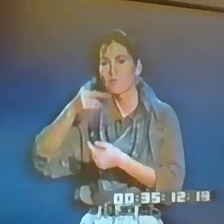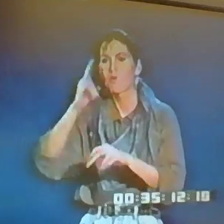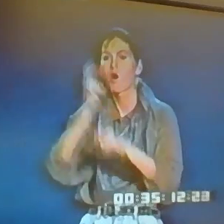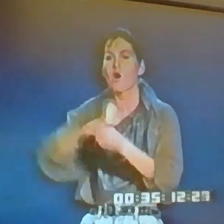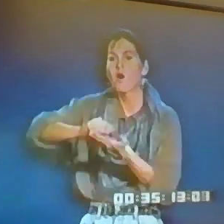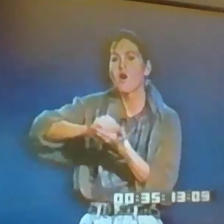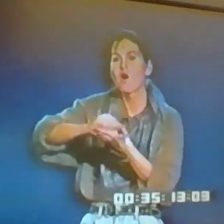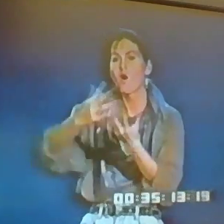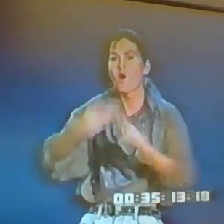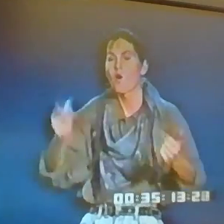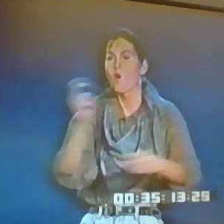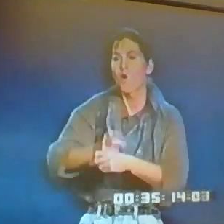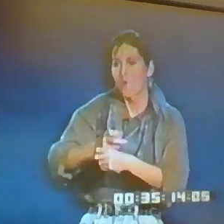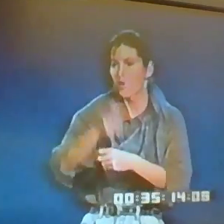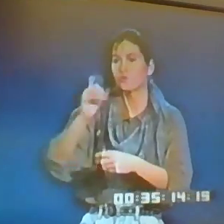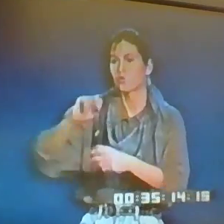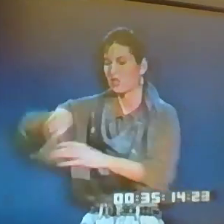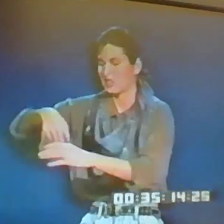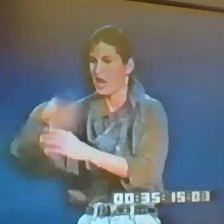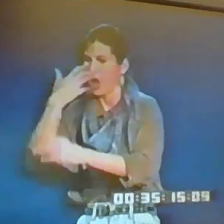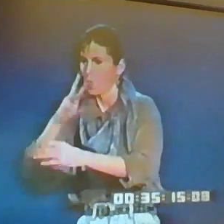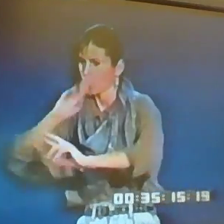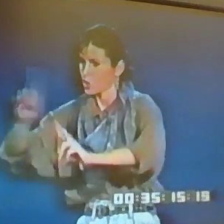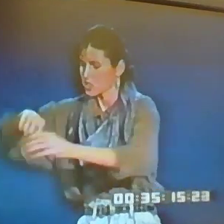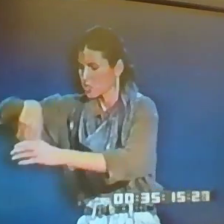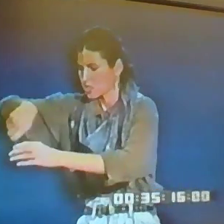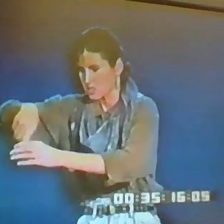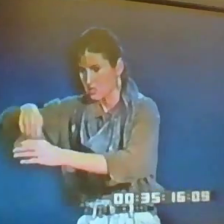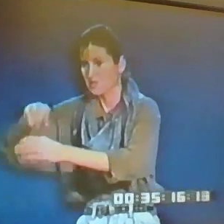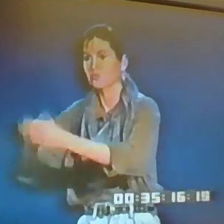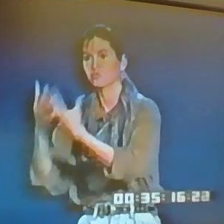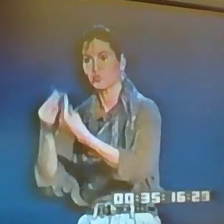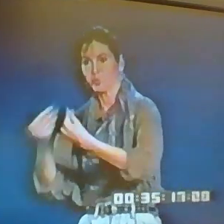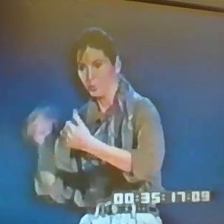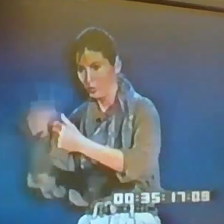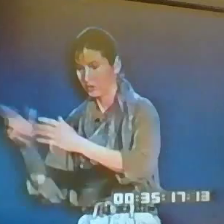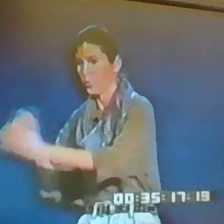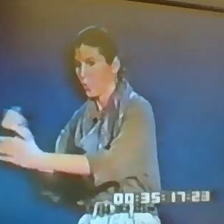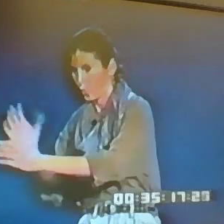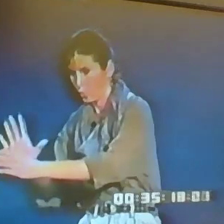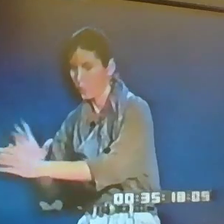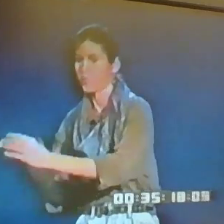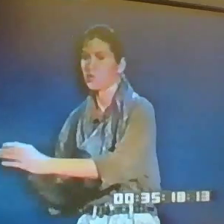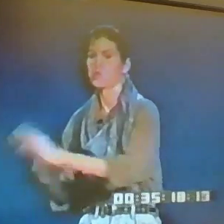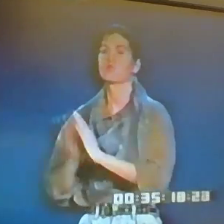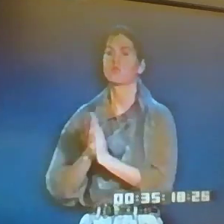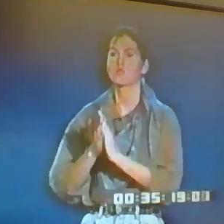the sauce thicken. And you want to use hot water, otherwise it'll become